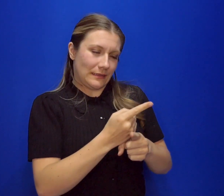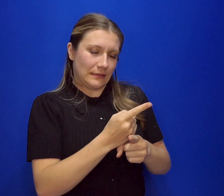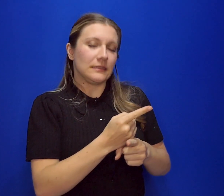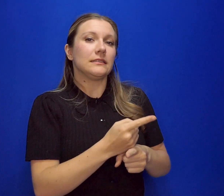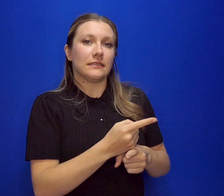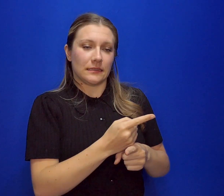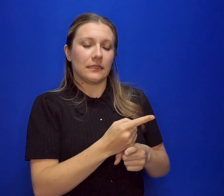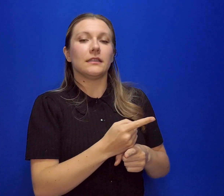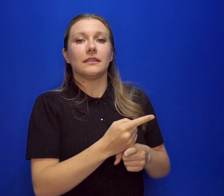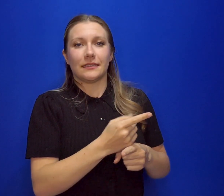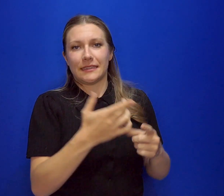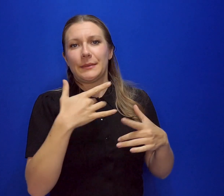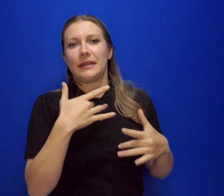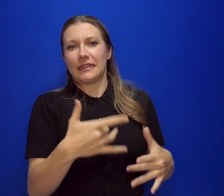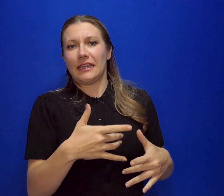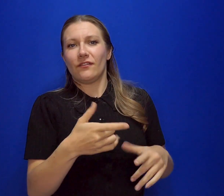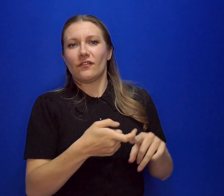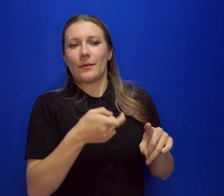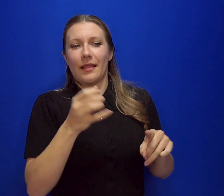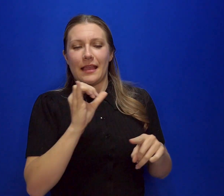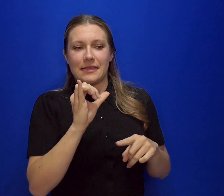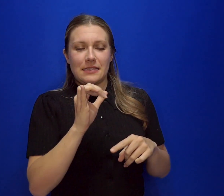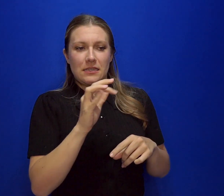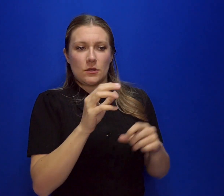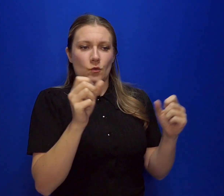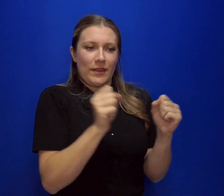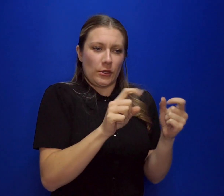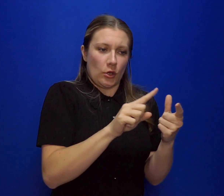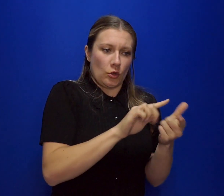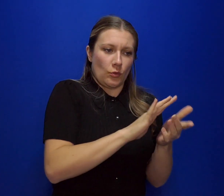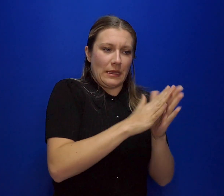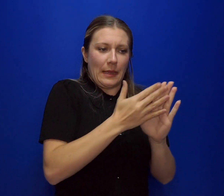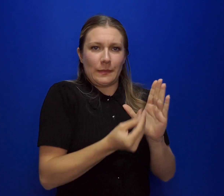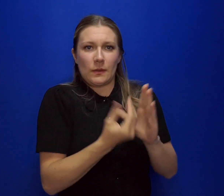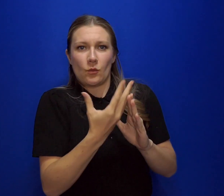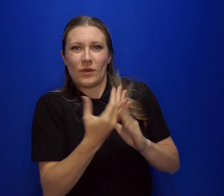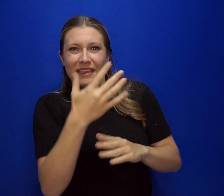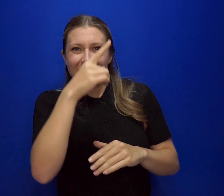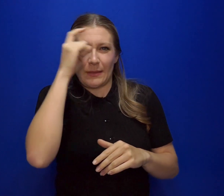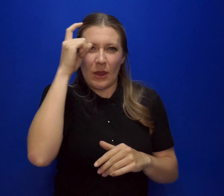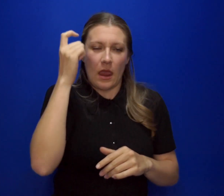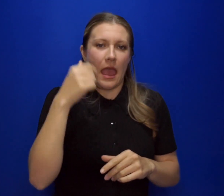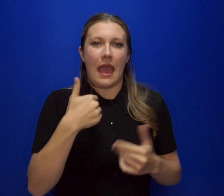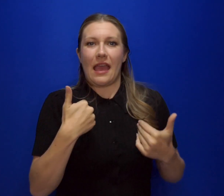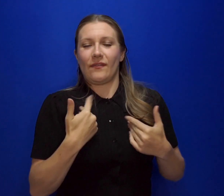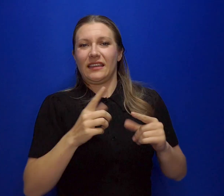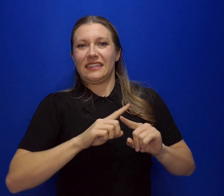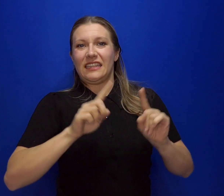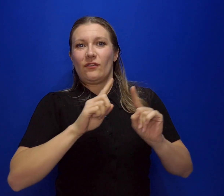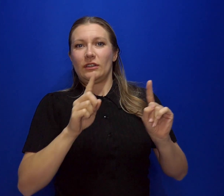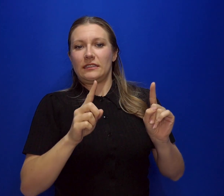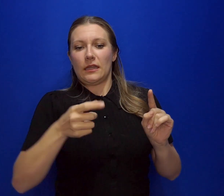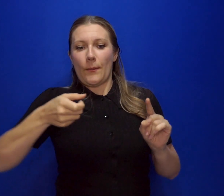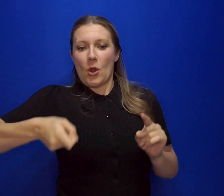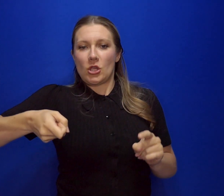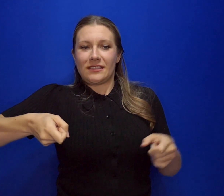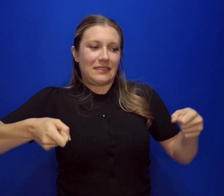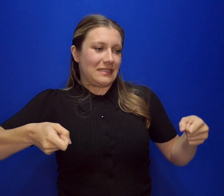in the turn of a season, usually like from winter into like spring, summer, I have different purses, if you will, that I